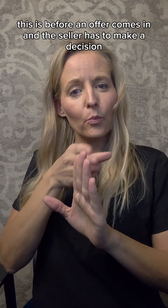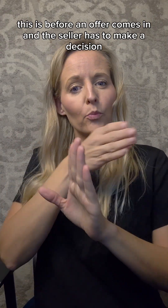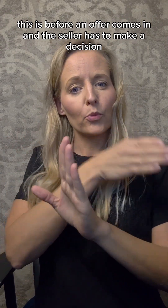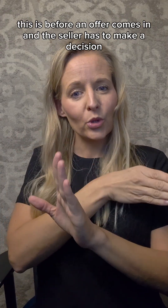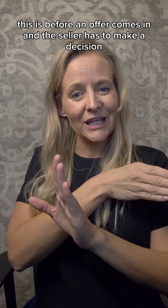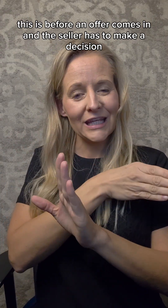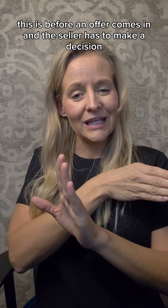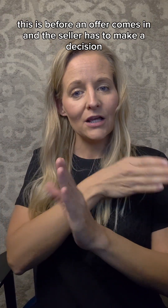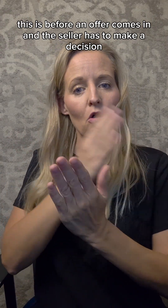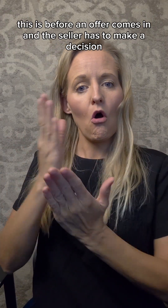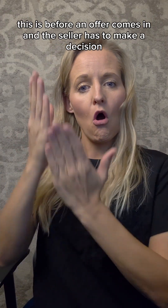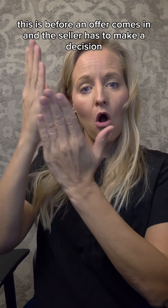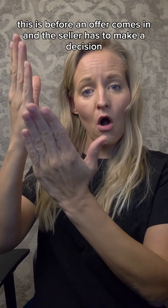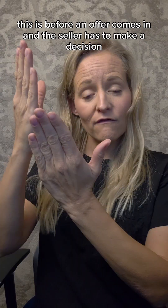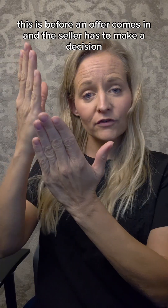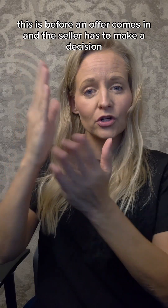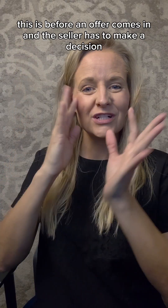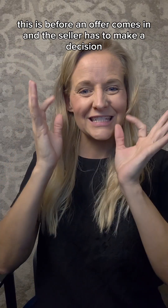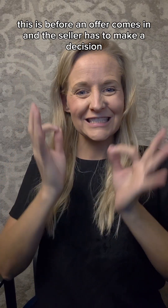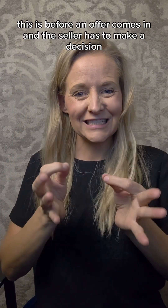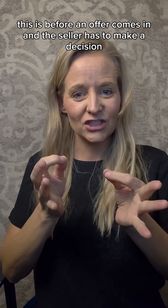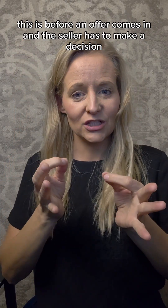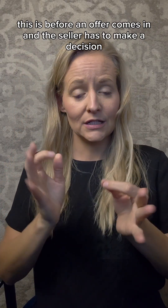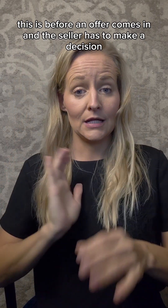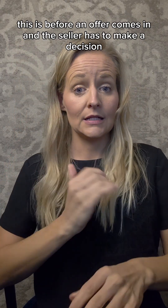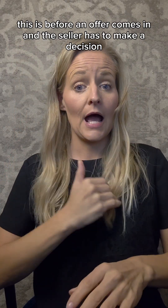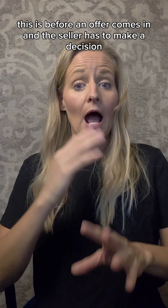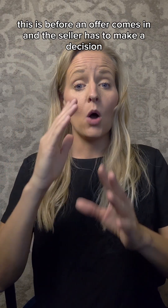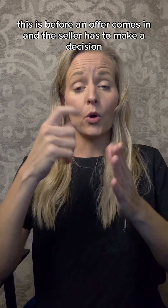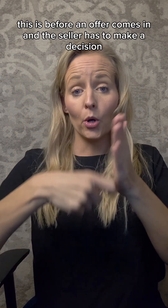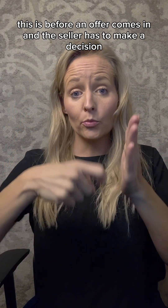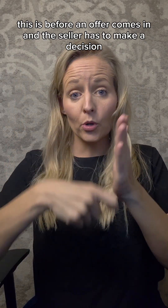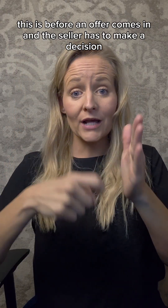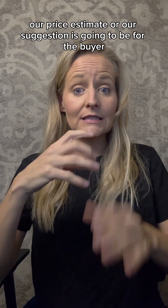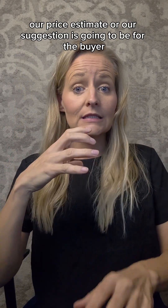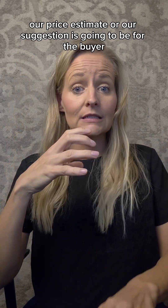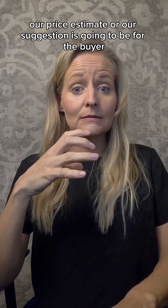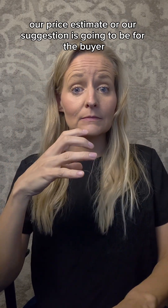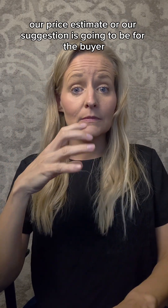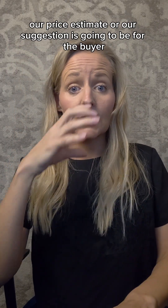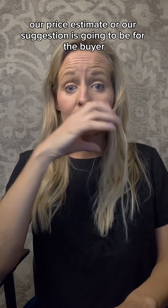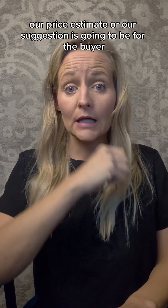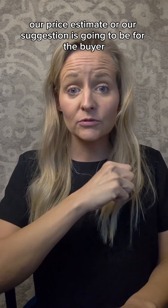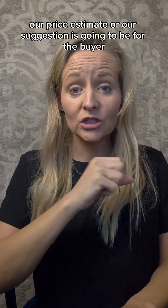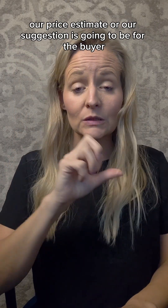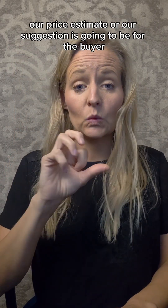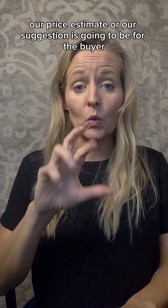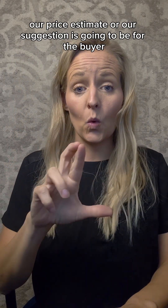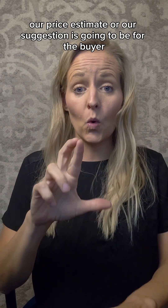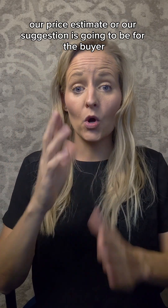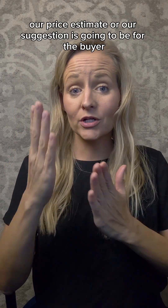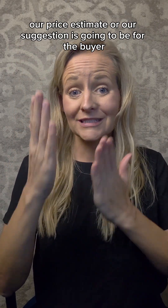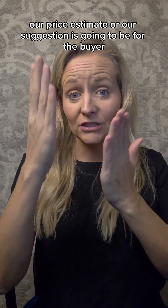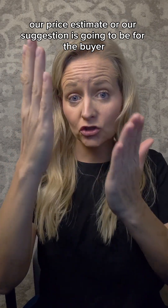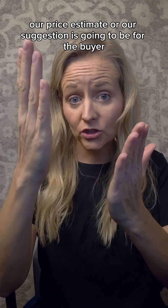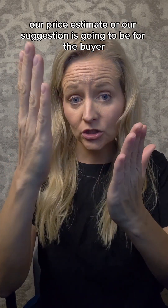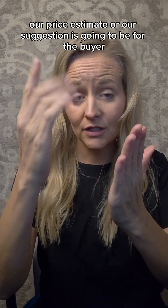is before an offer comes in and the seller has to make a decision. Our price estimate or our